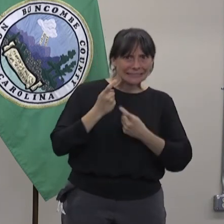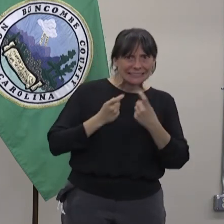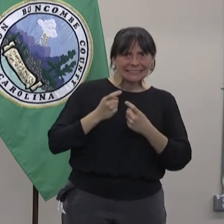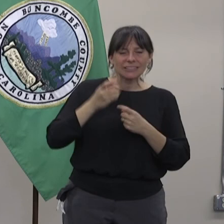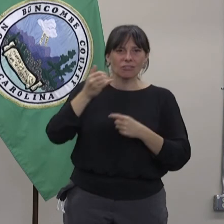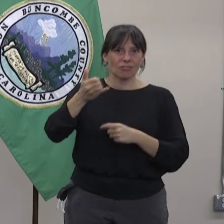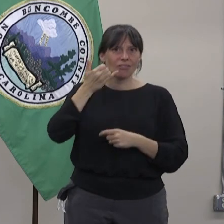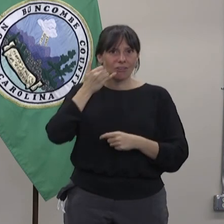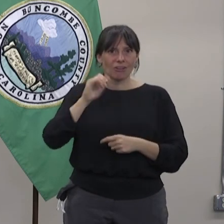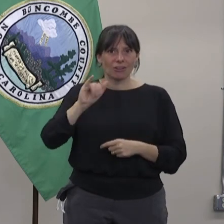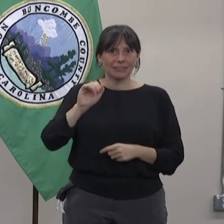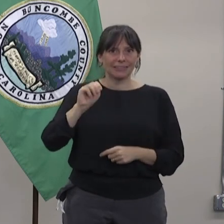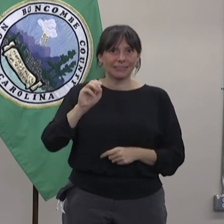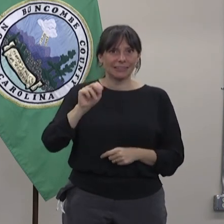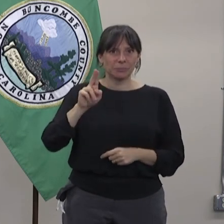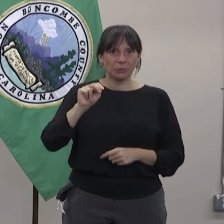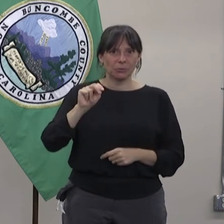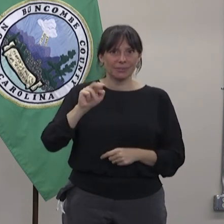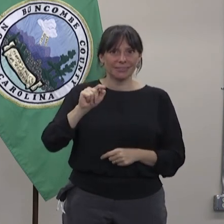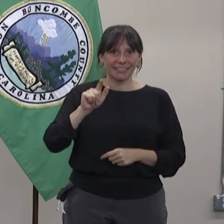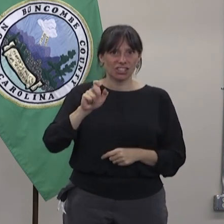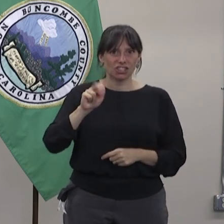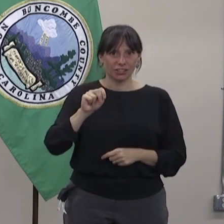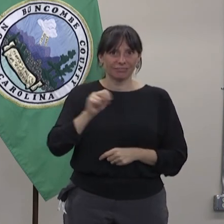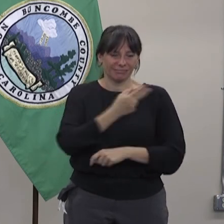clinic, and that number is